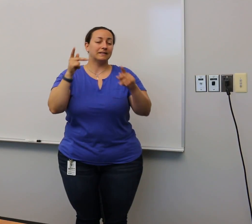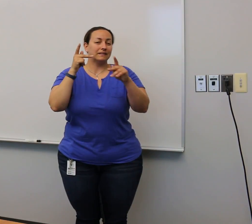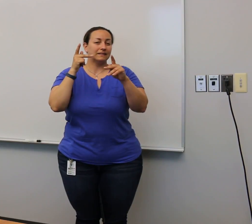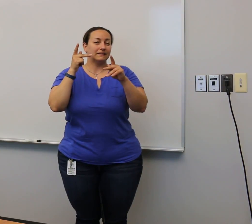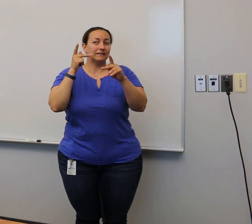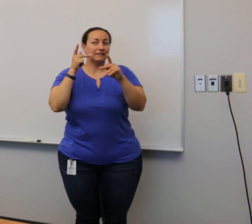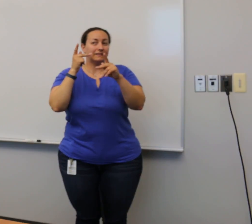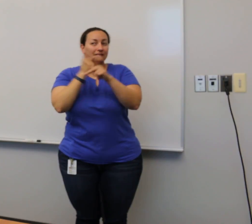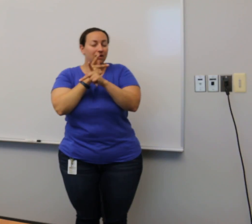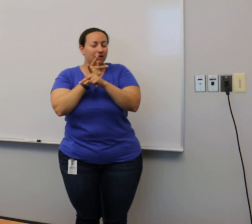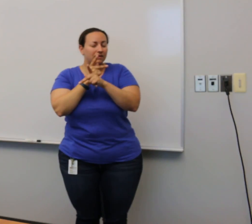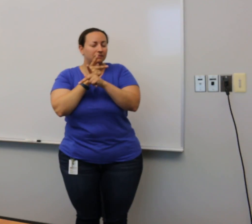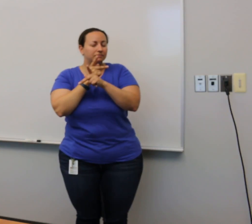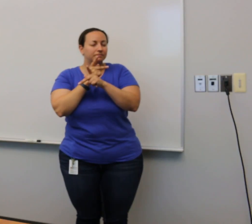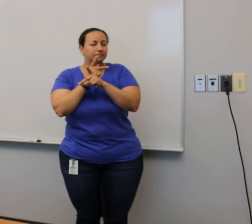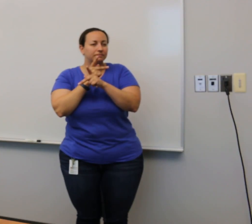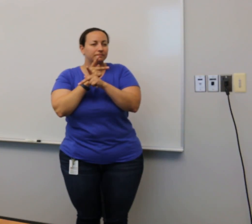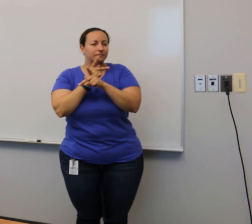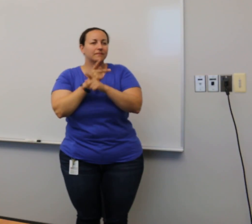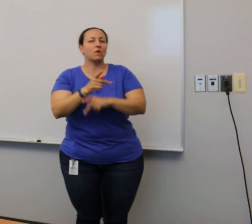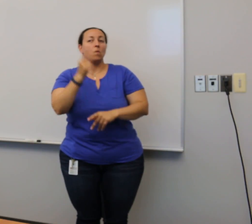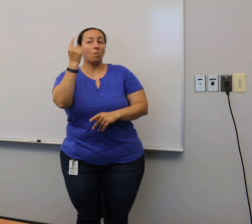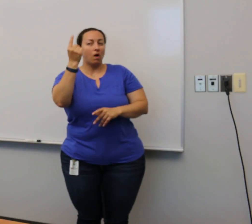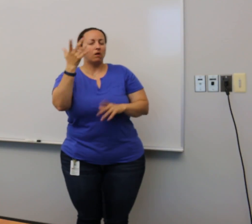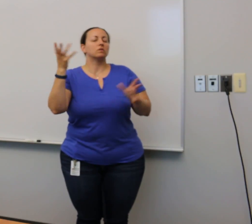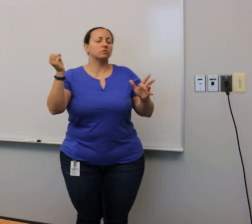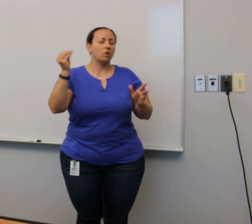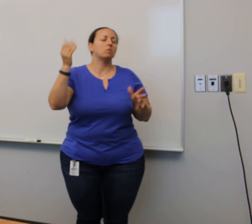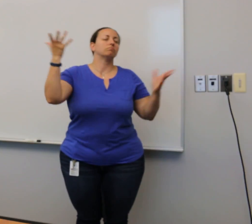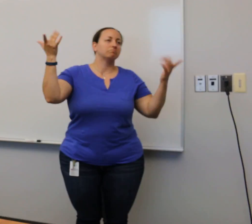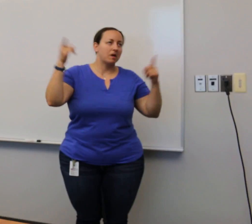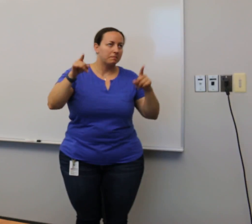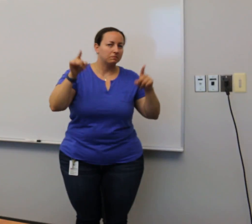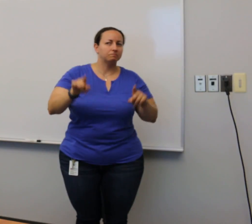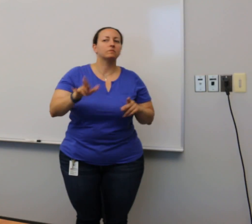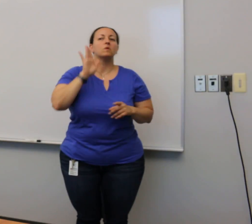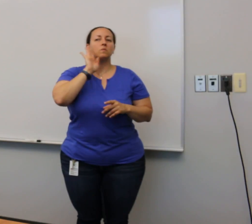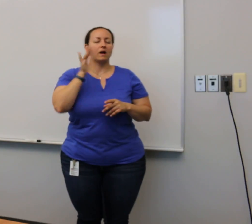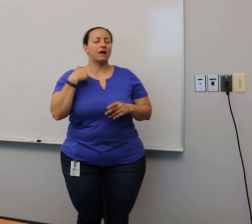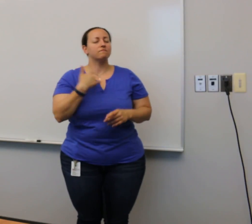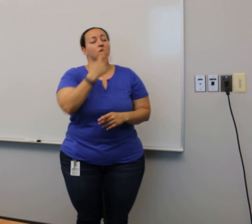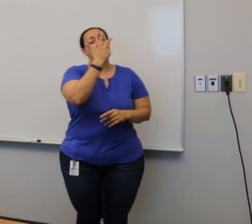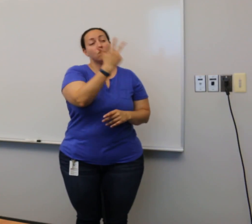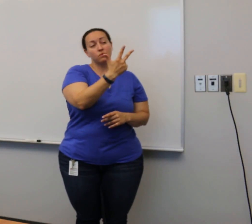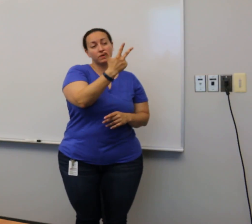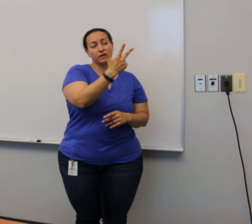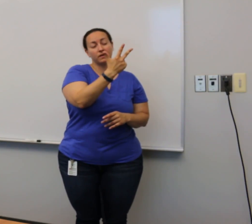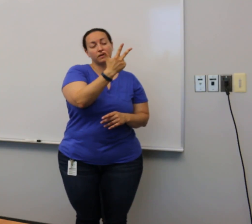would be 0. Again, I'm working down, not across, and I have one equal sign per line.